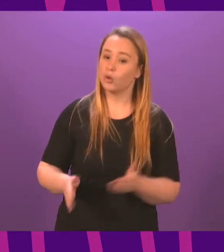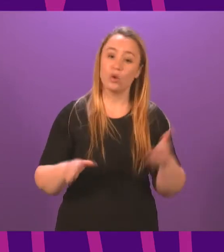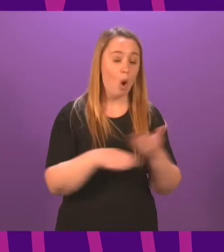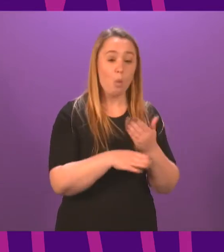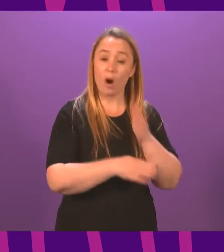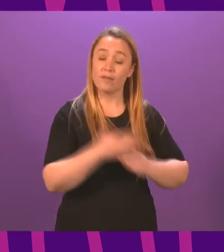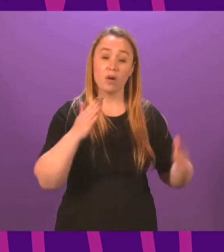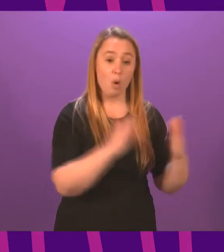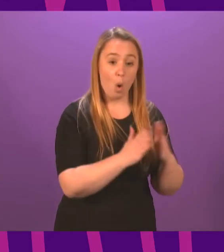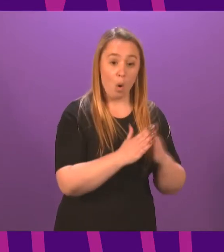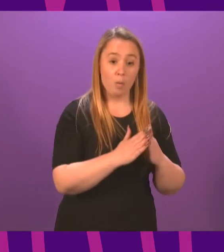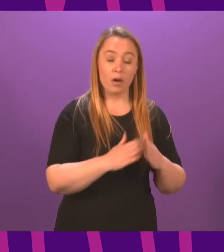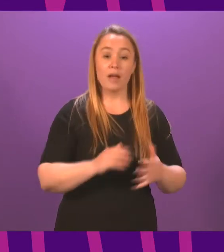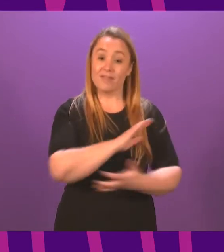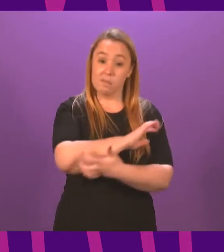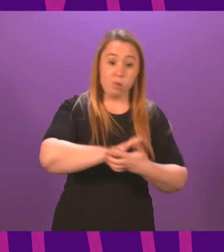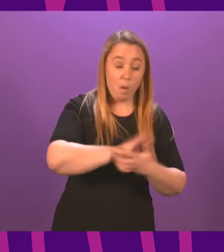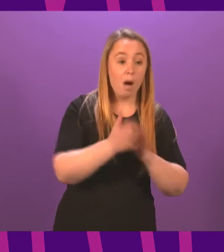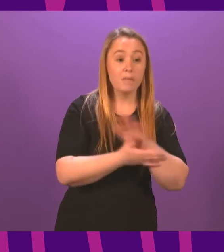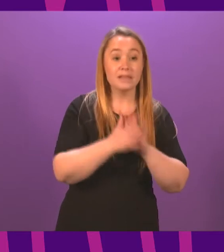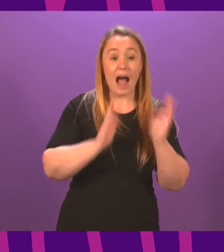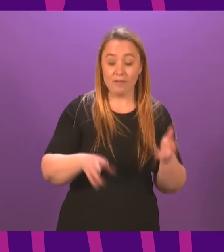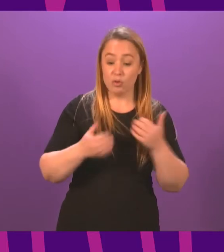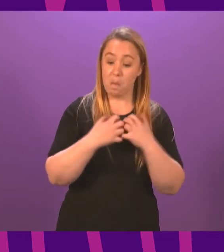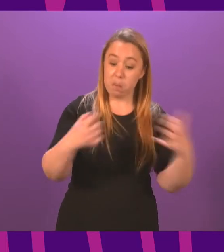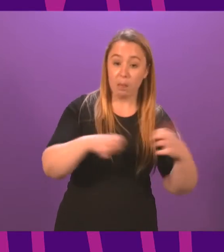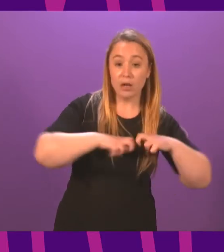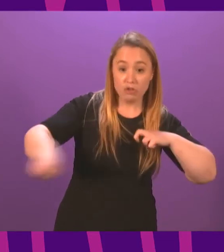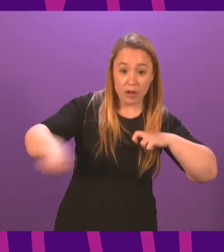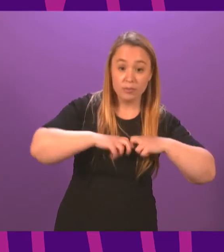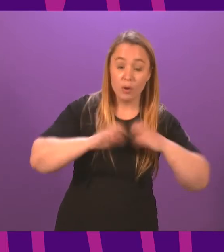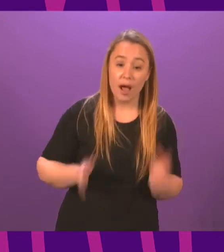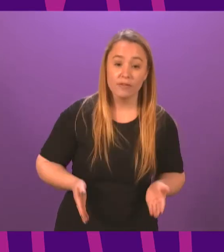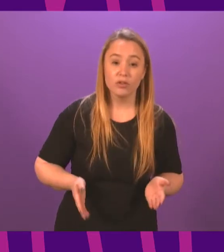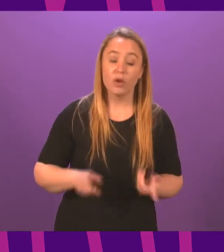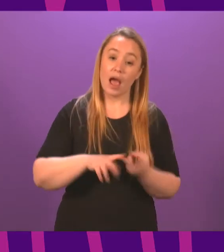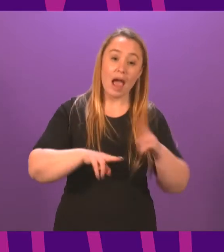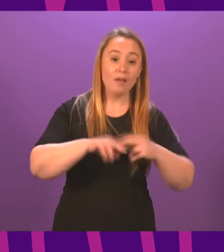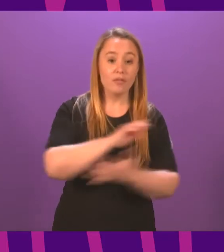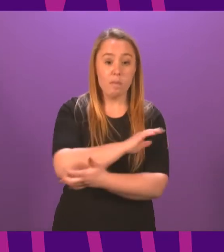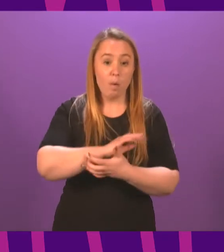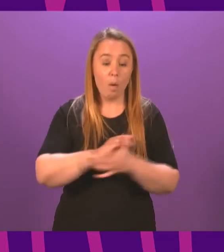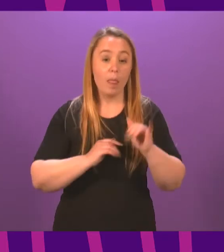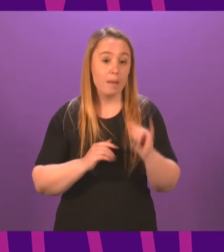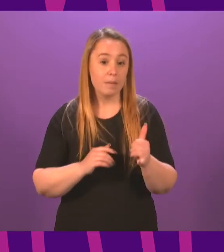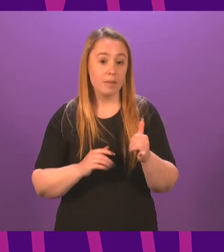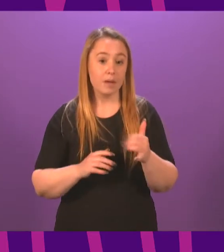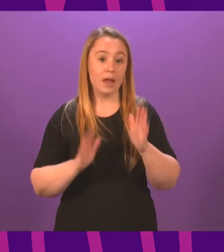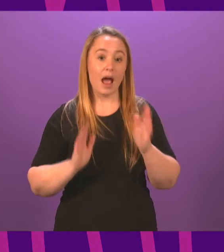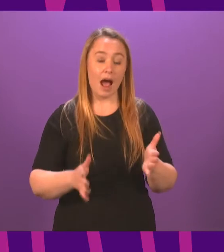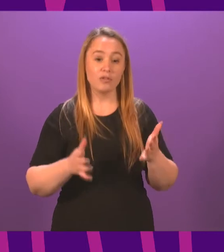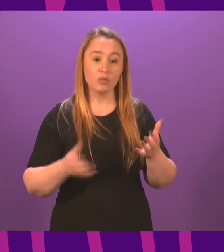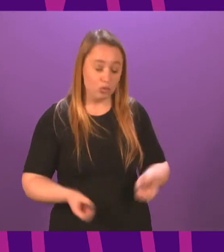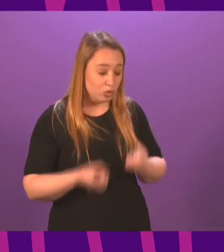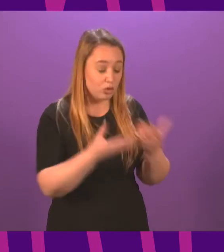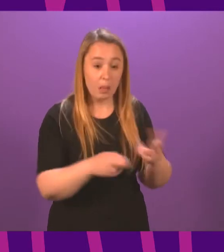more likely to be taking public transport to do it. And you are more likely to be doing this because you have to put food on the